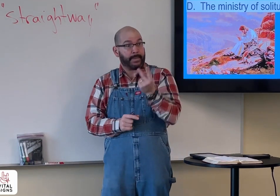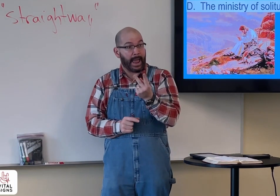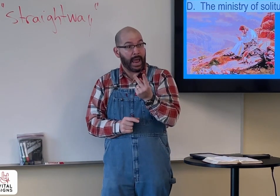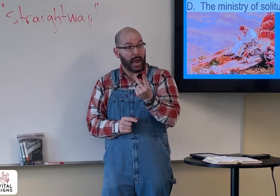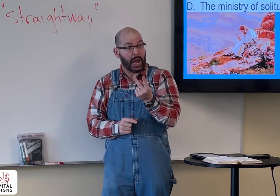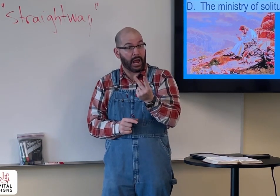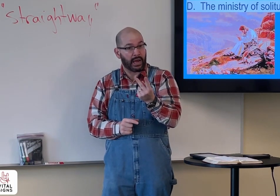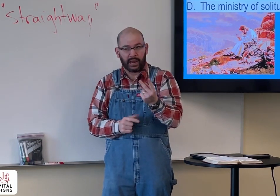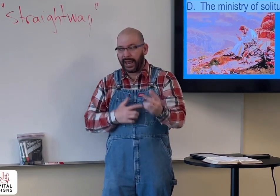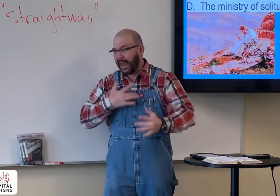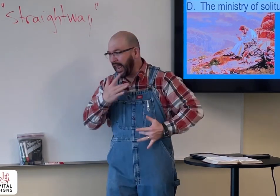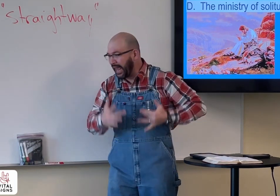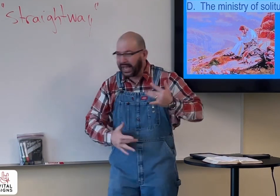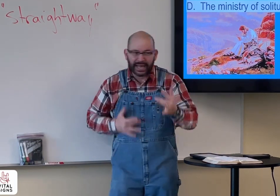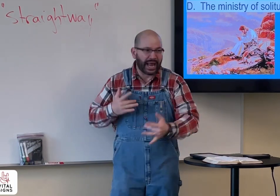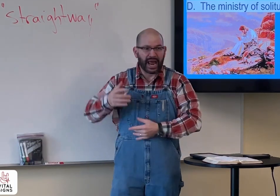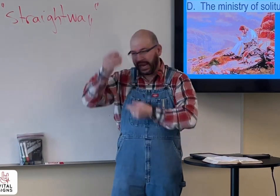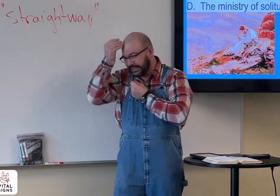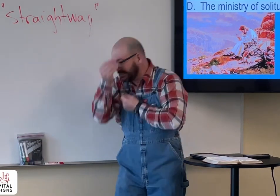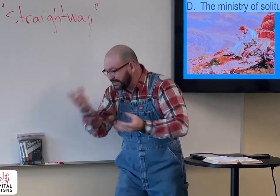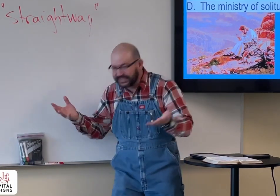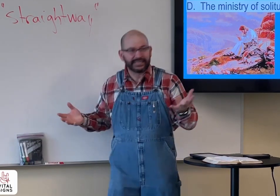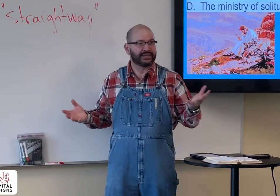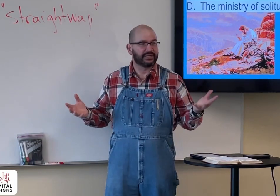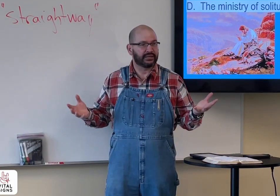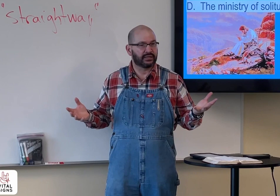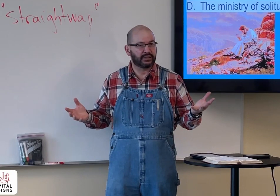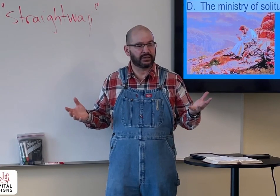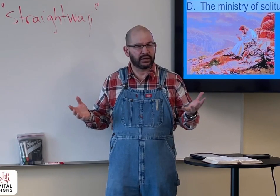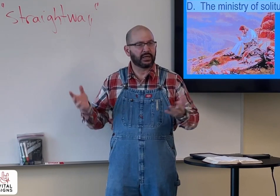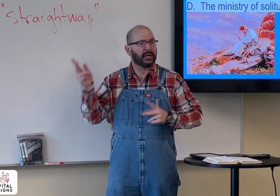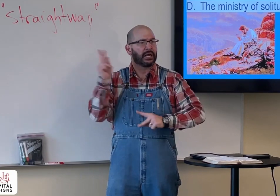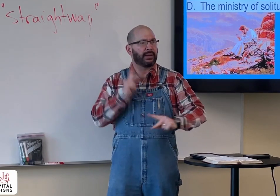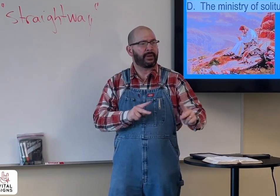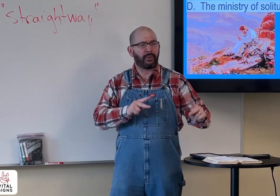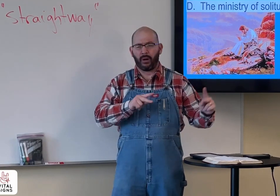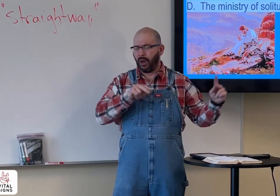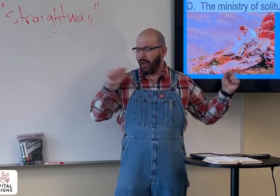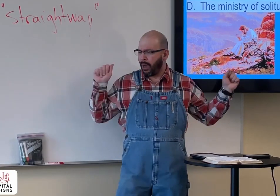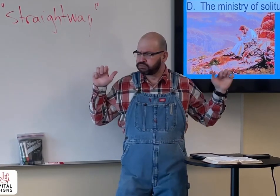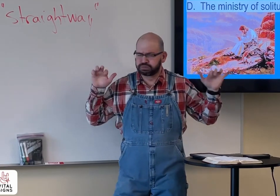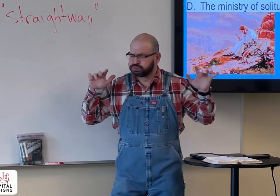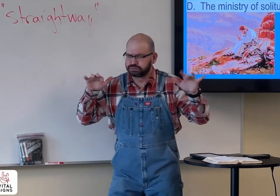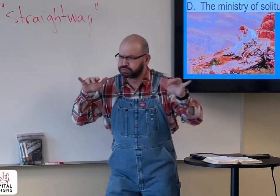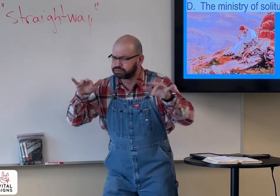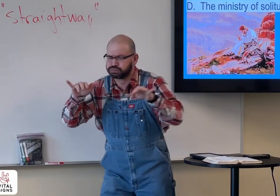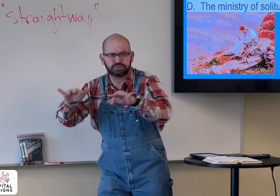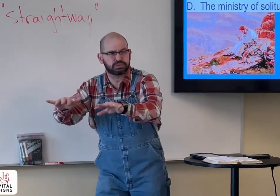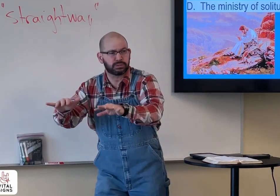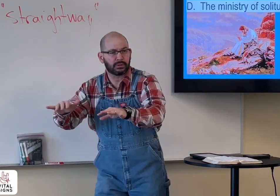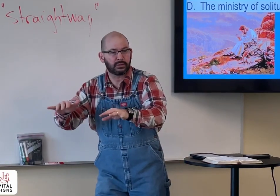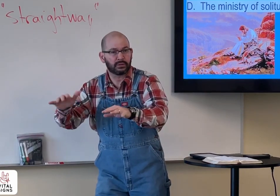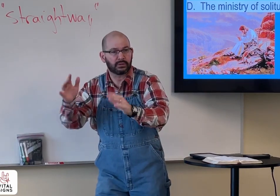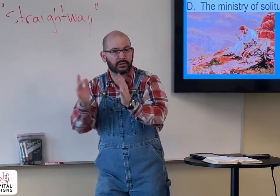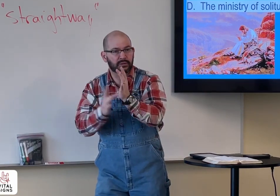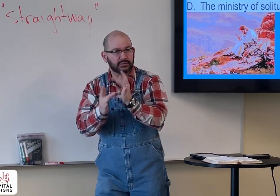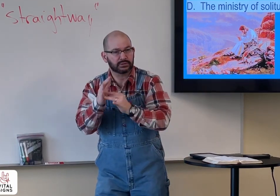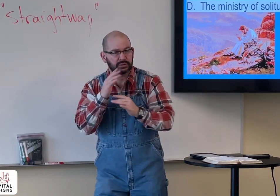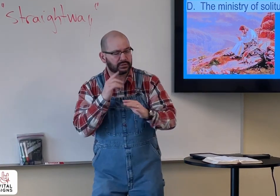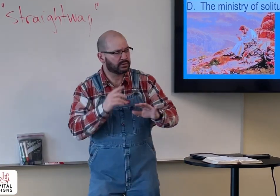And when they come back, they're excited, and they tell them everything that they've been doing, and people are following them. And